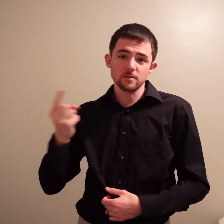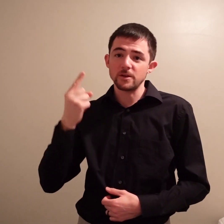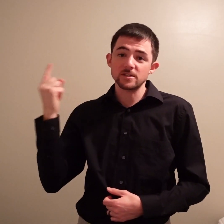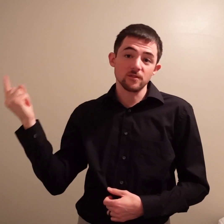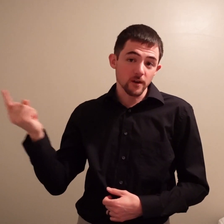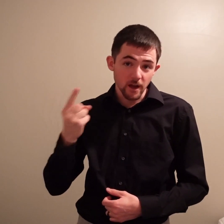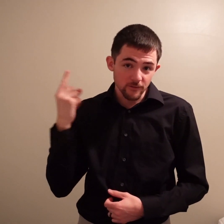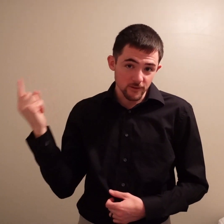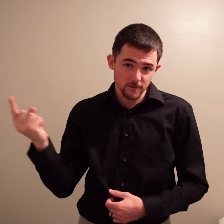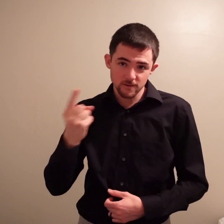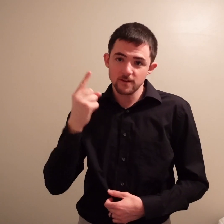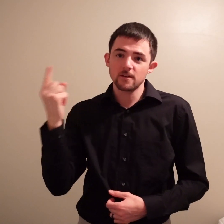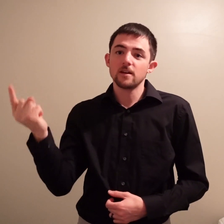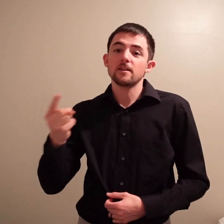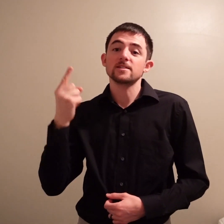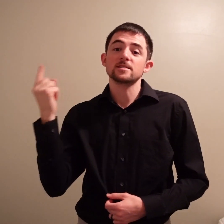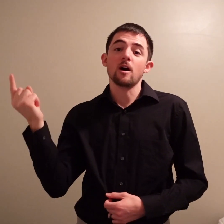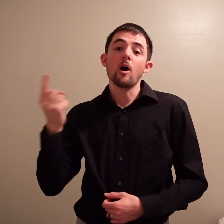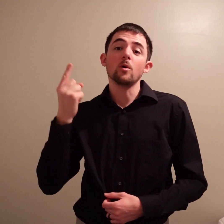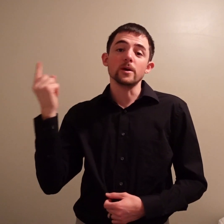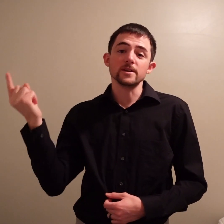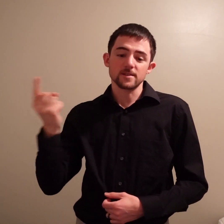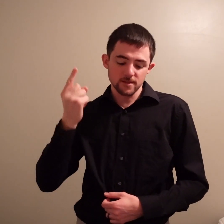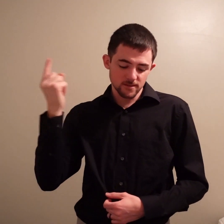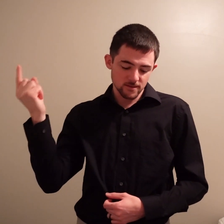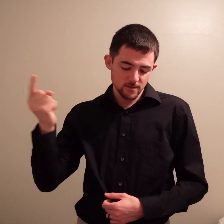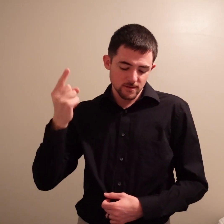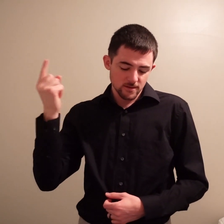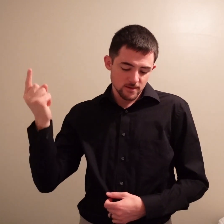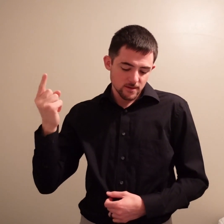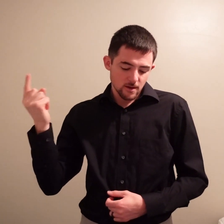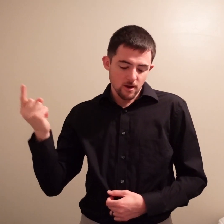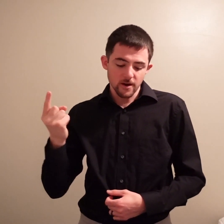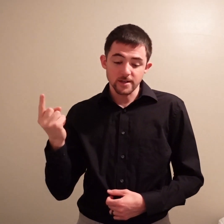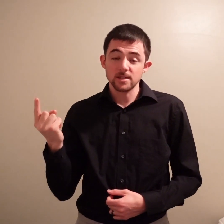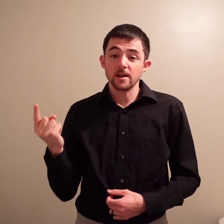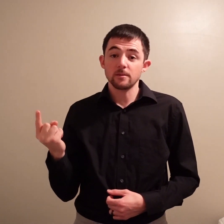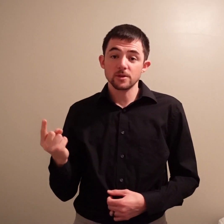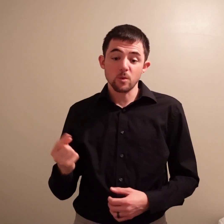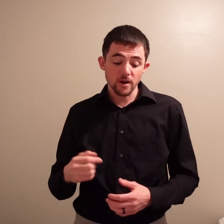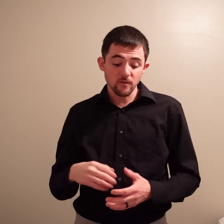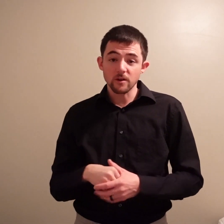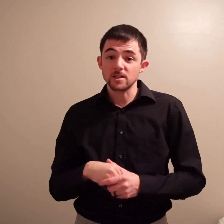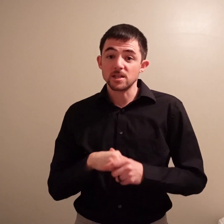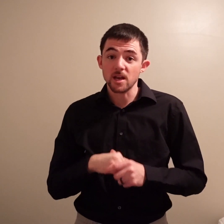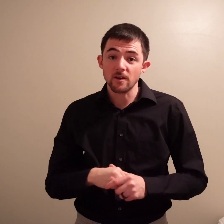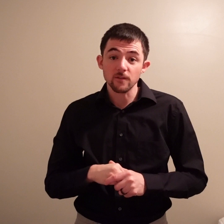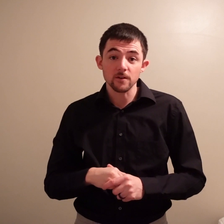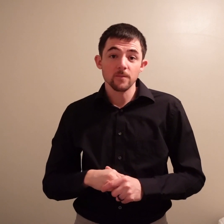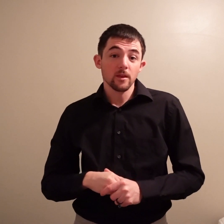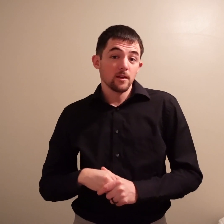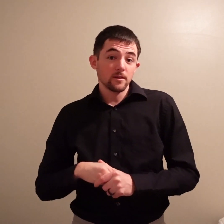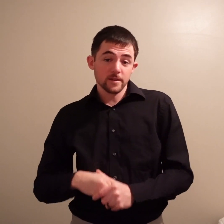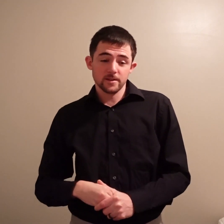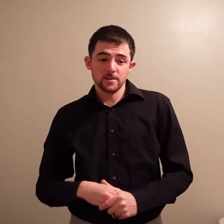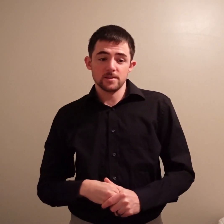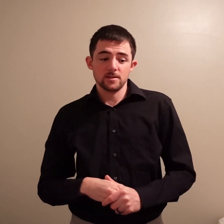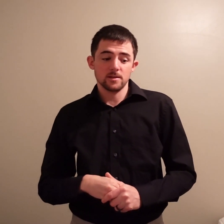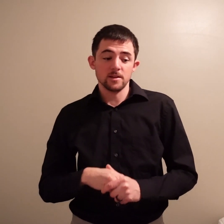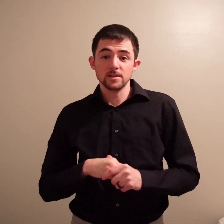means forever. This is always. All right, sign number 24 is never. This sign